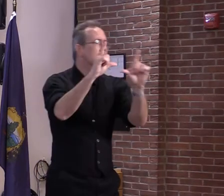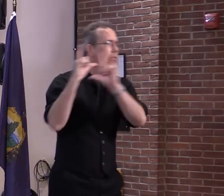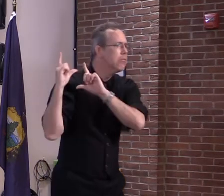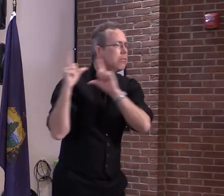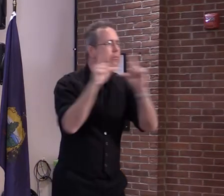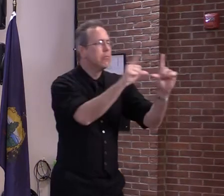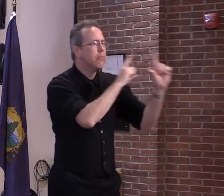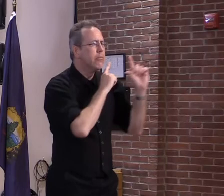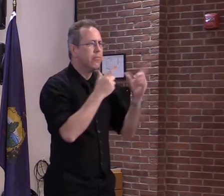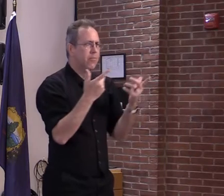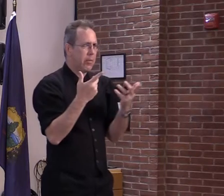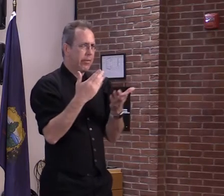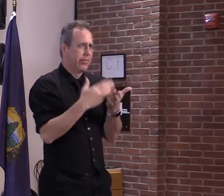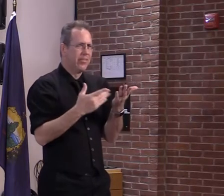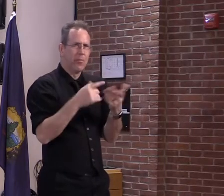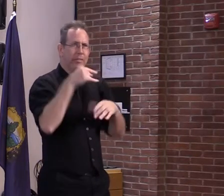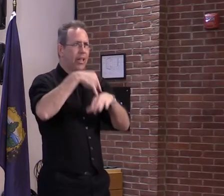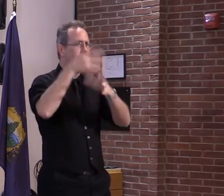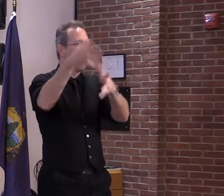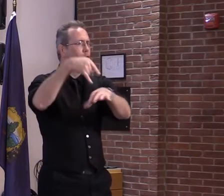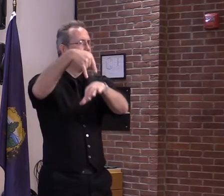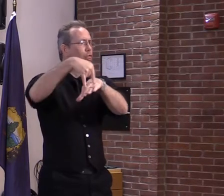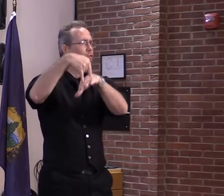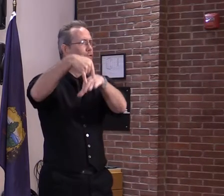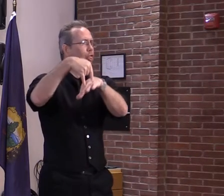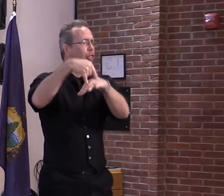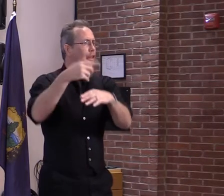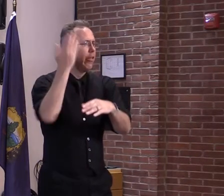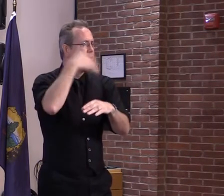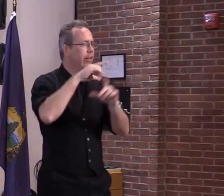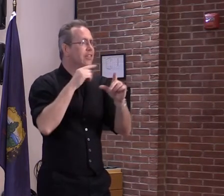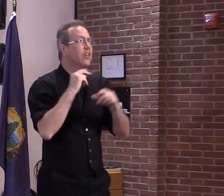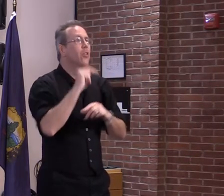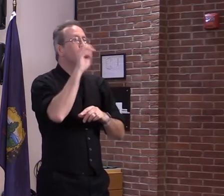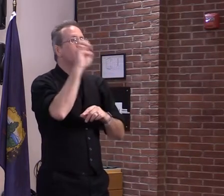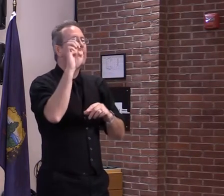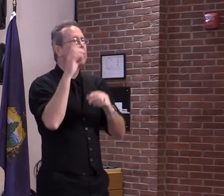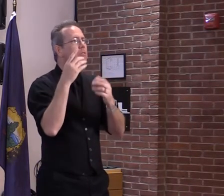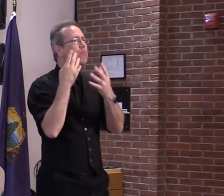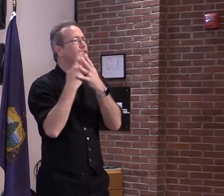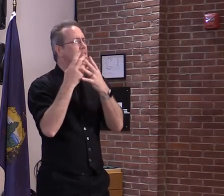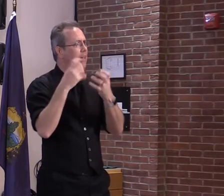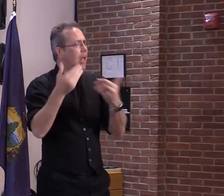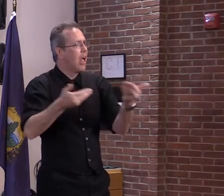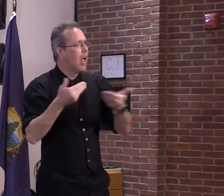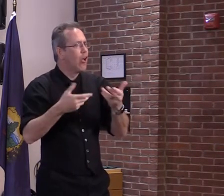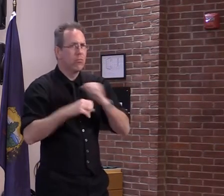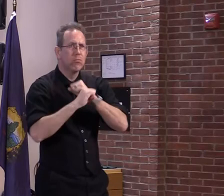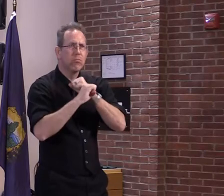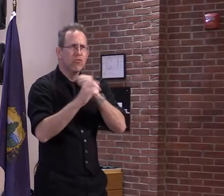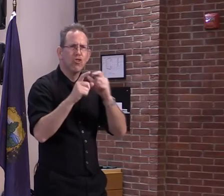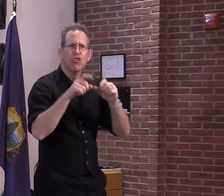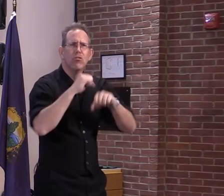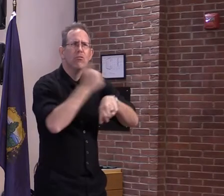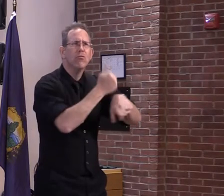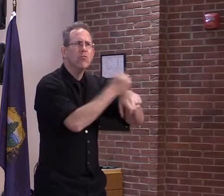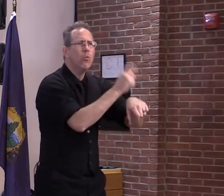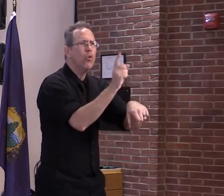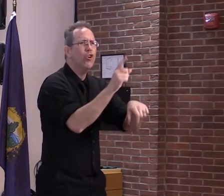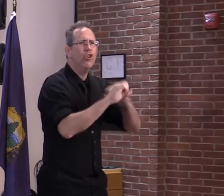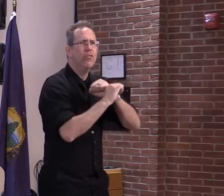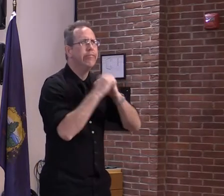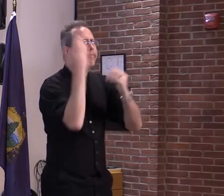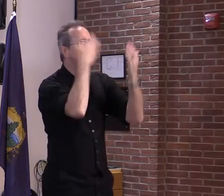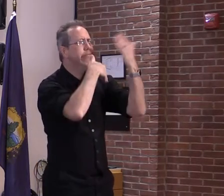happening with the Northwest Correctional Center advertising signs. So at the least, it seems like a